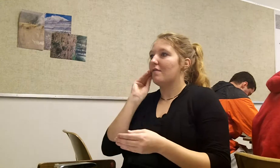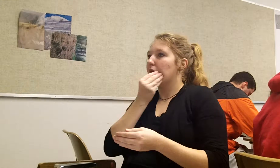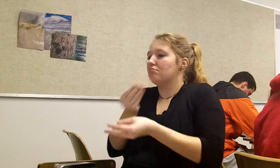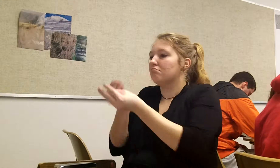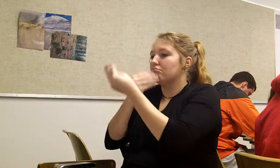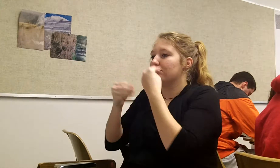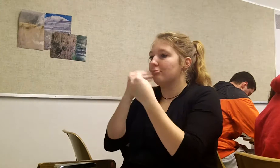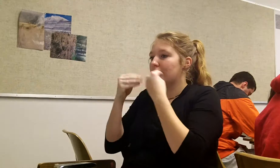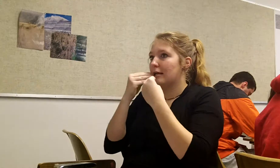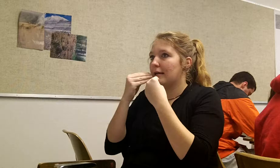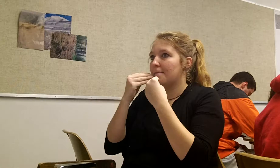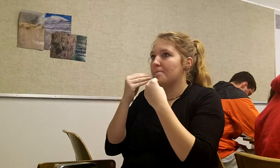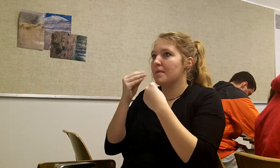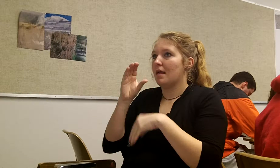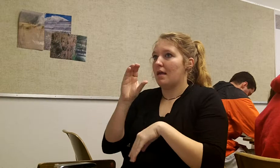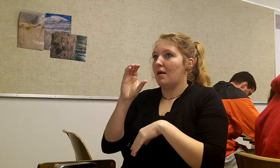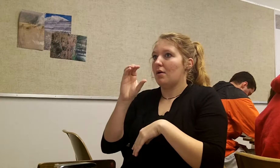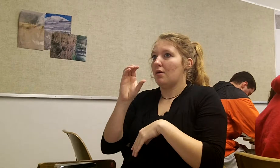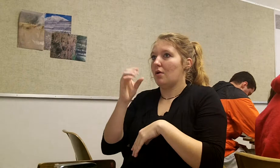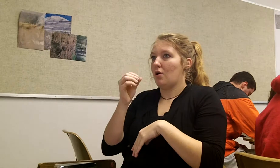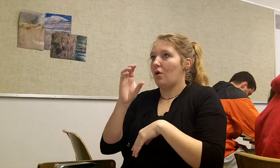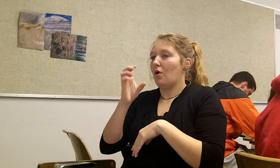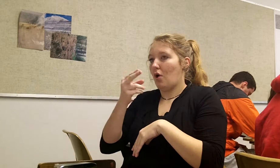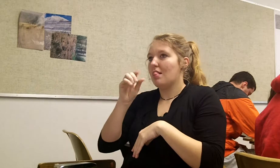a cholesterol problem, which means